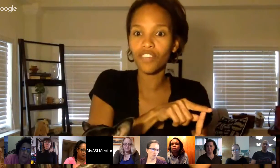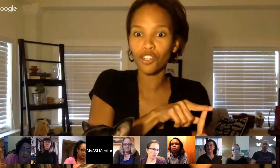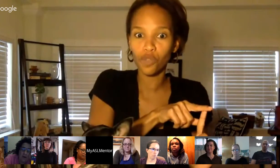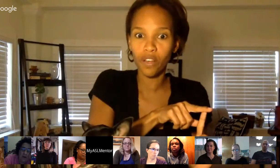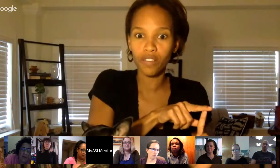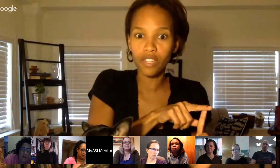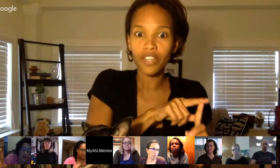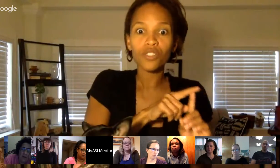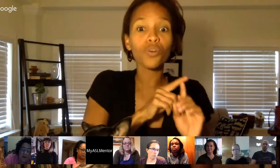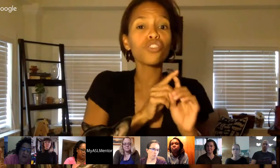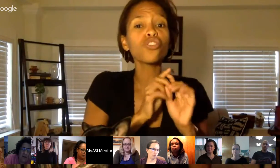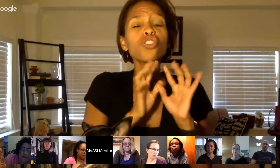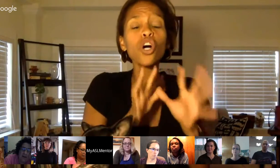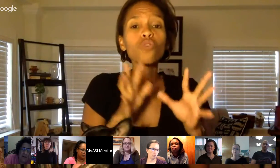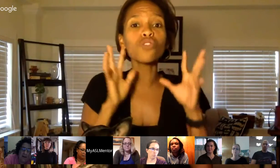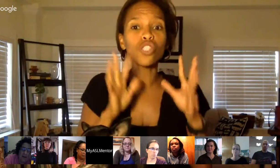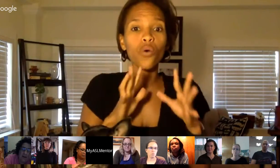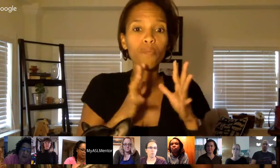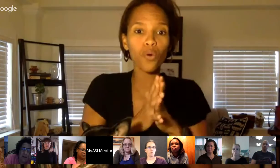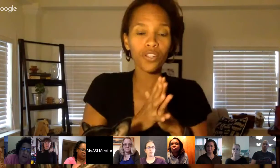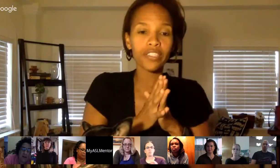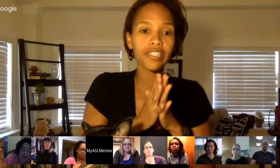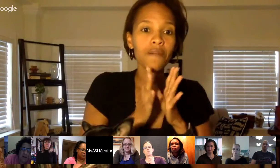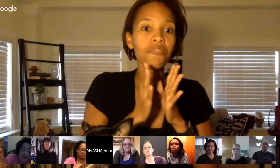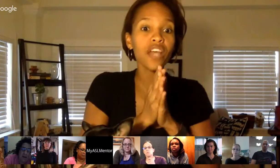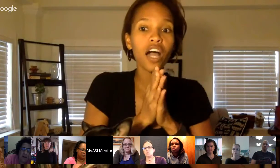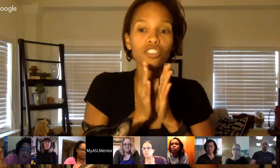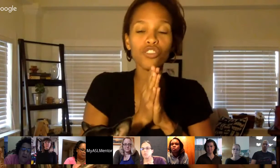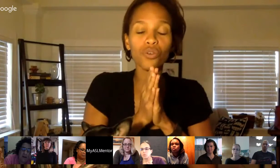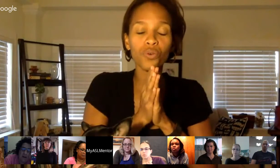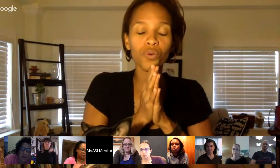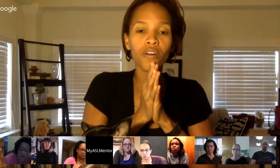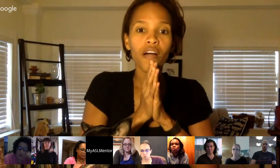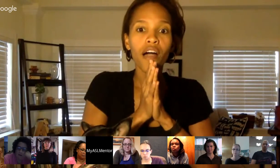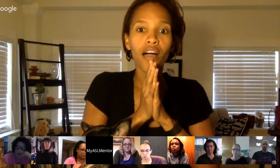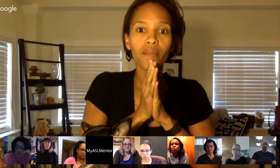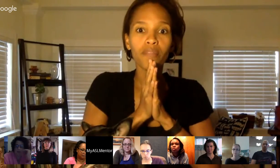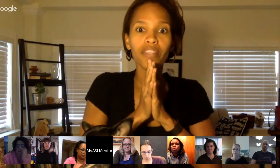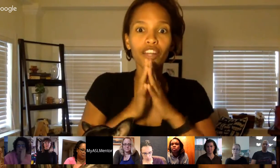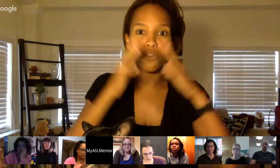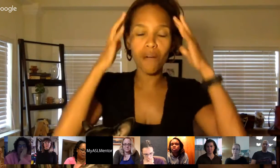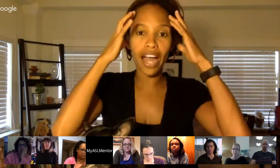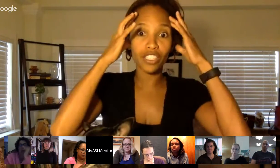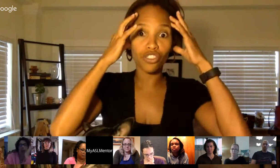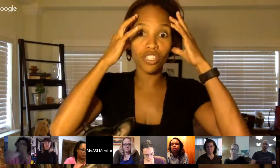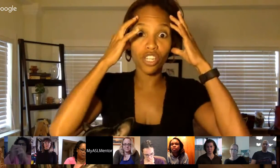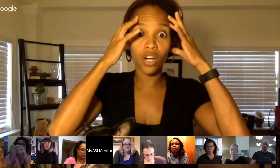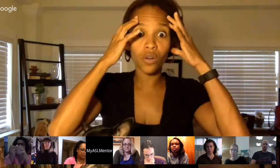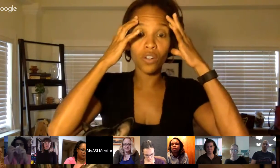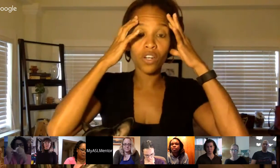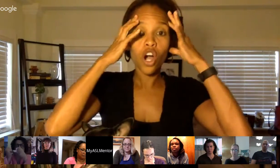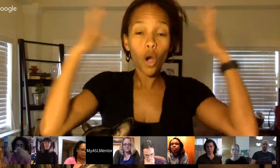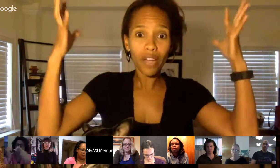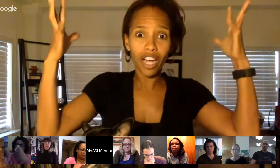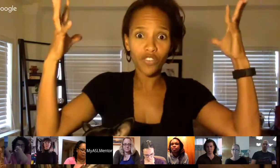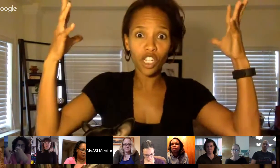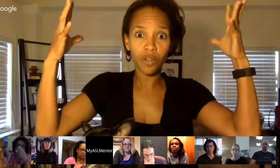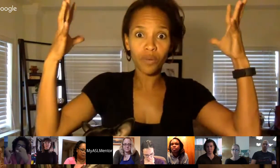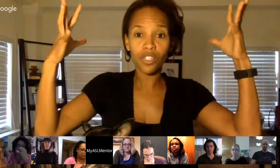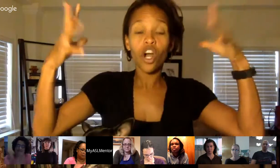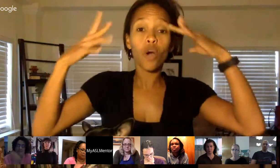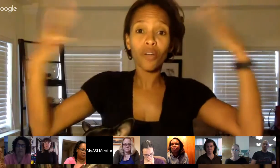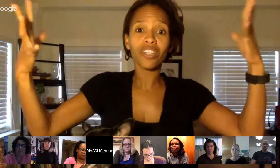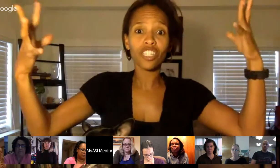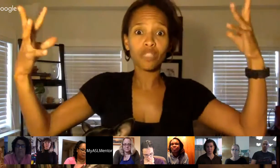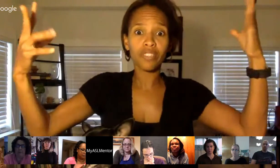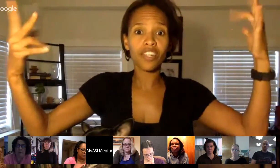just fingerspelled. So it's so, so important not to let our minds just go, oh my gosh, fingerspelled